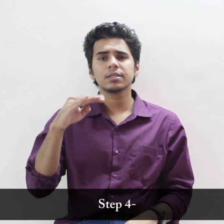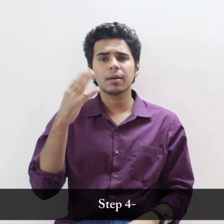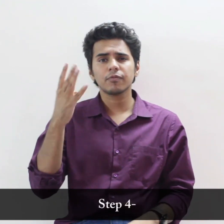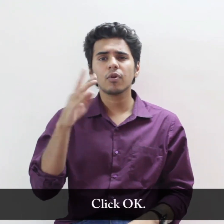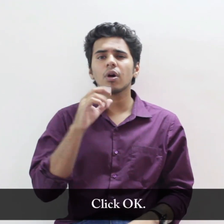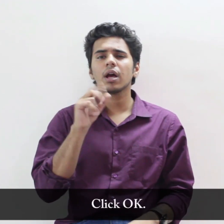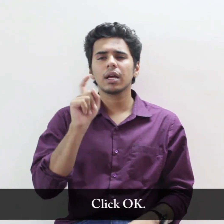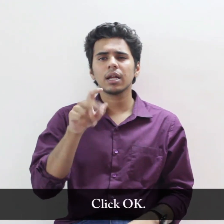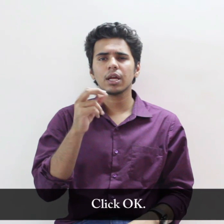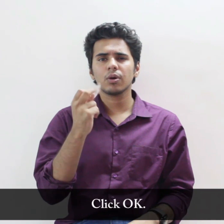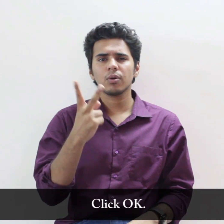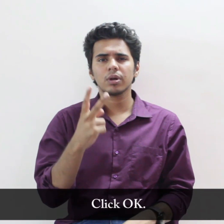Step 4. Click OK.